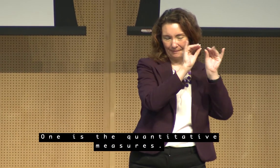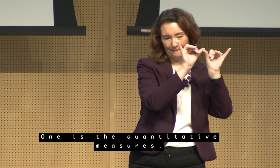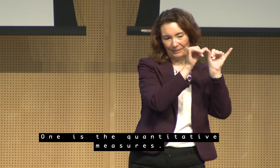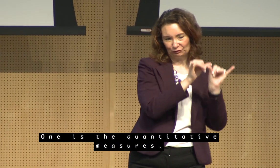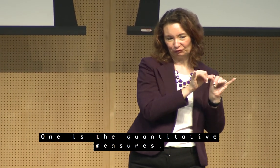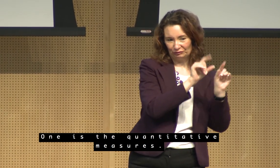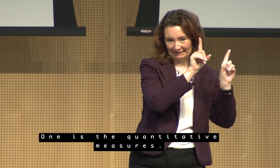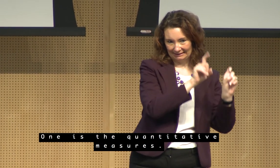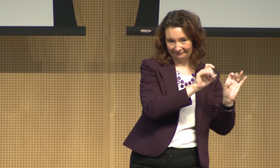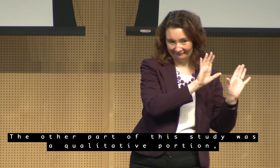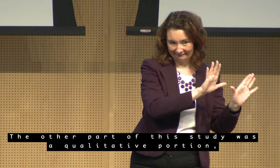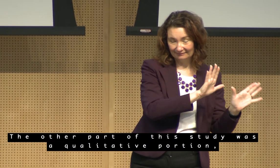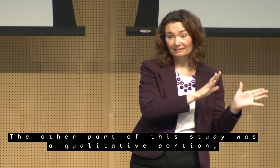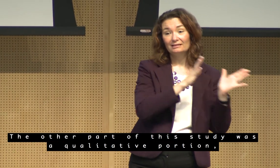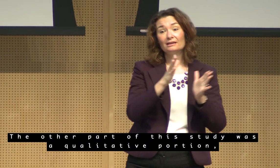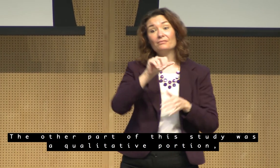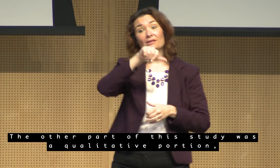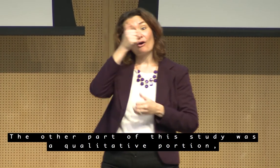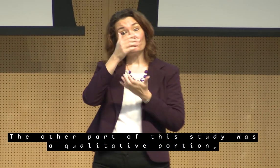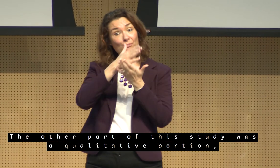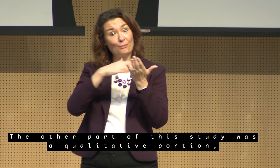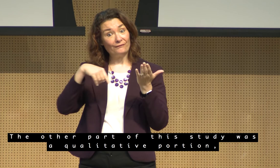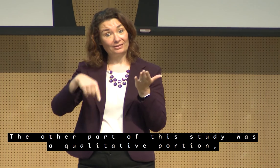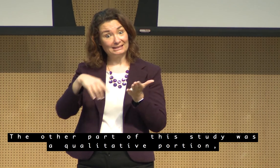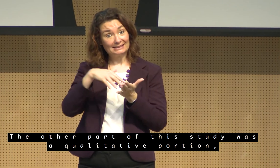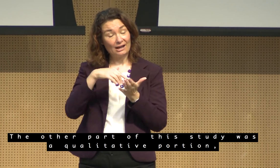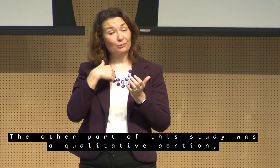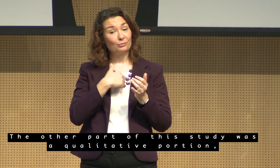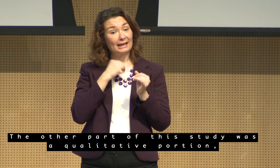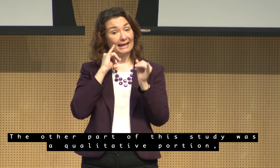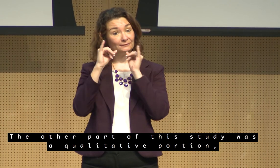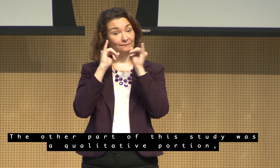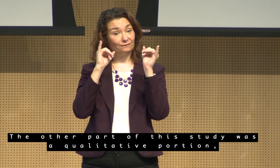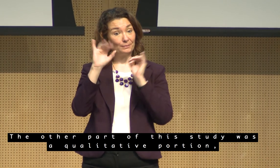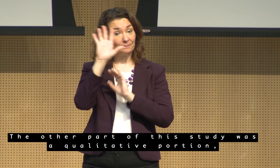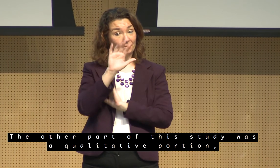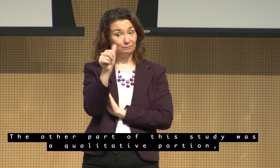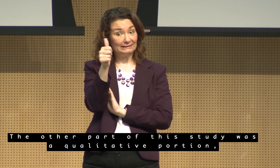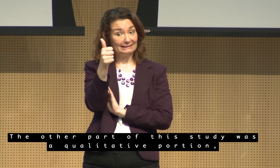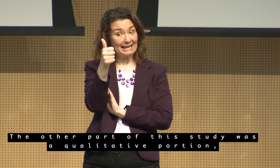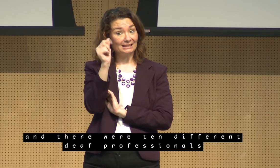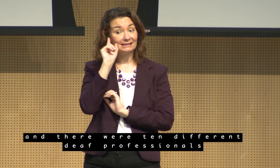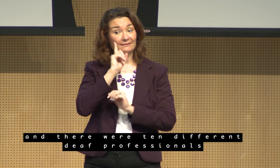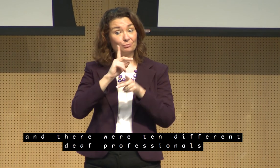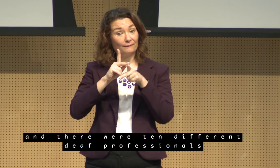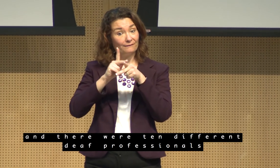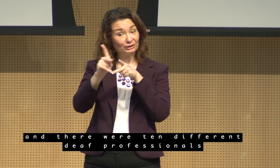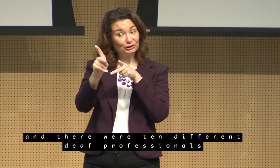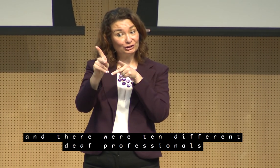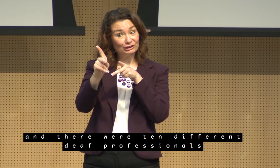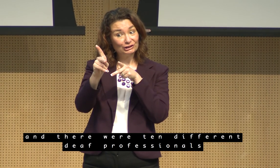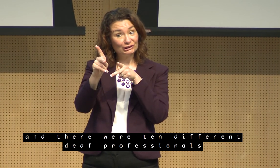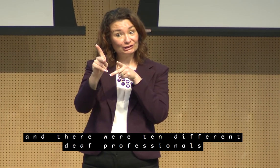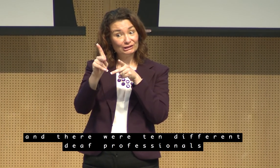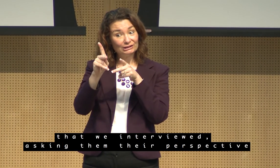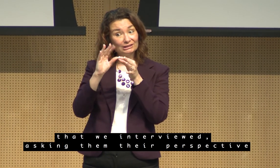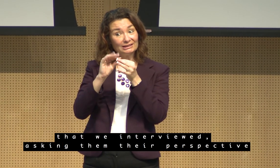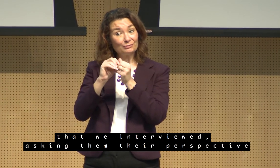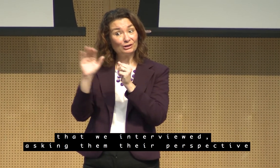the quantitative measures. The other part of this study was a qualitative portion, and there were 10 different deaf professionals that we